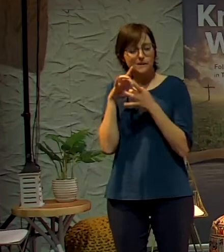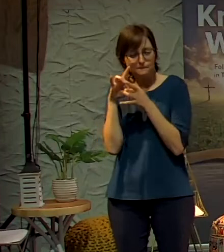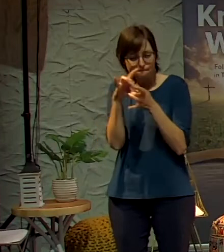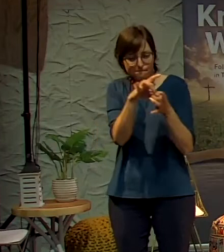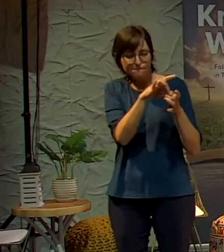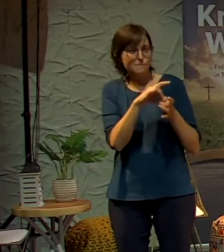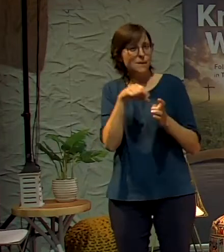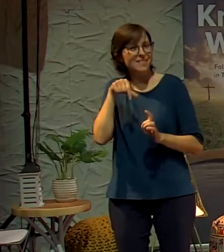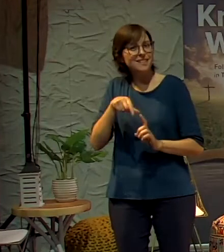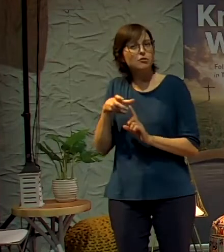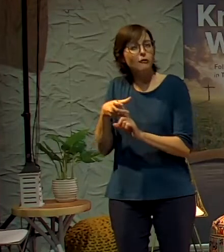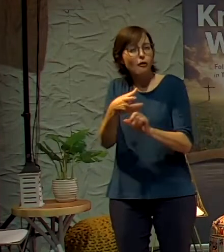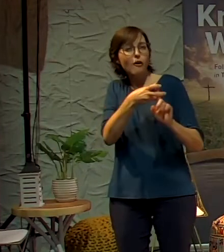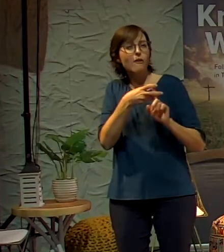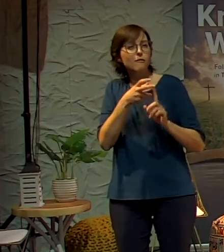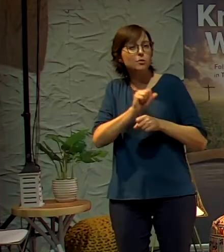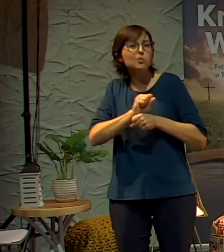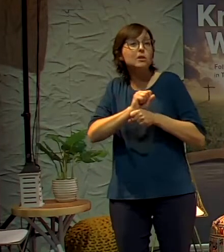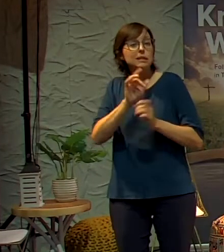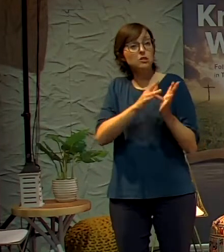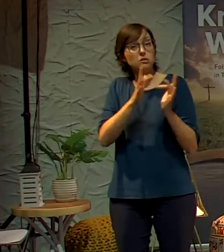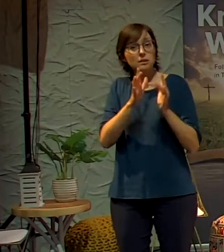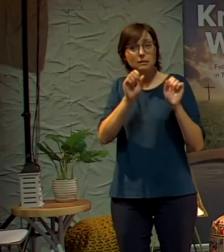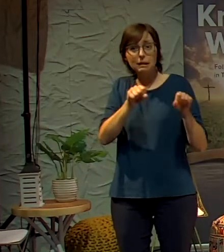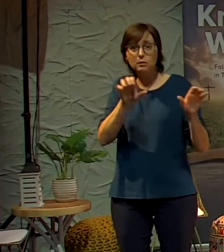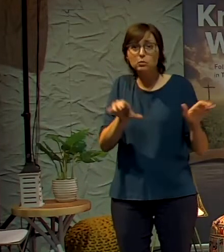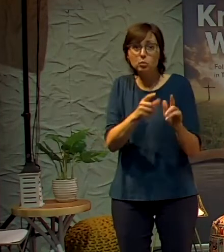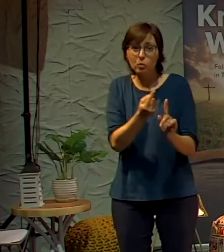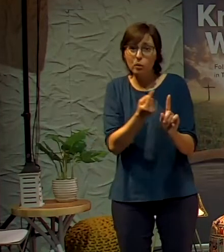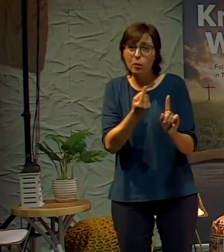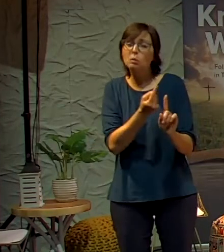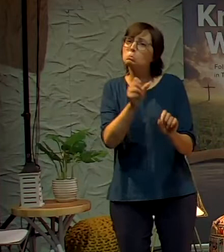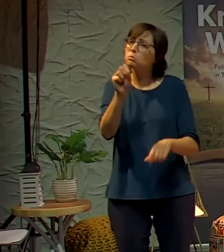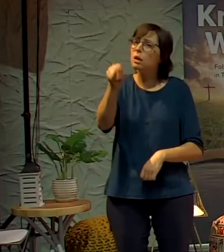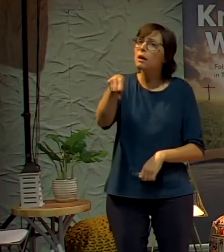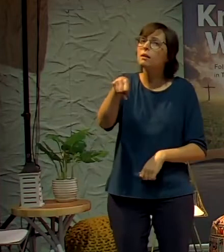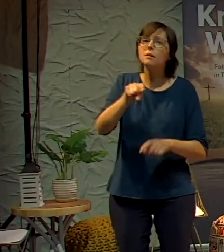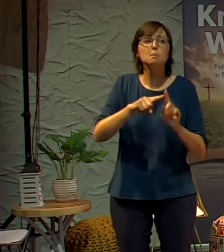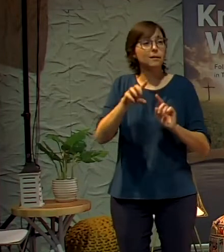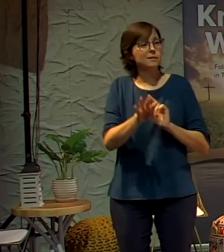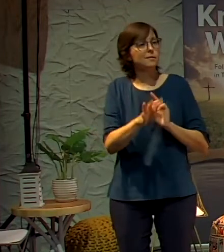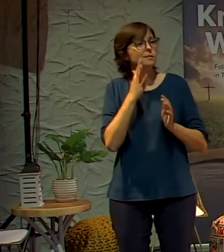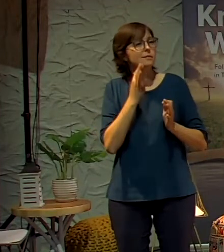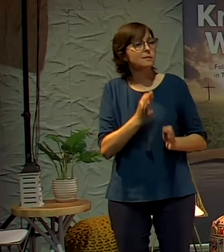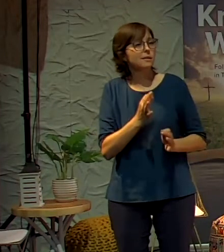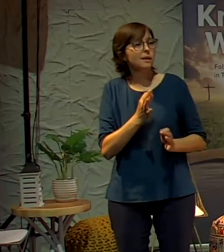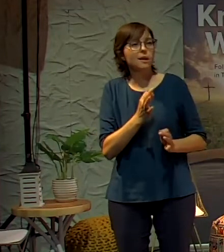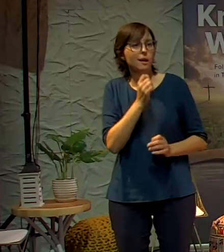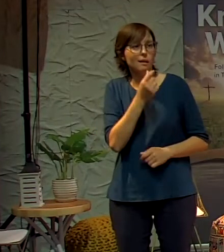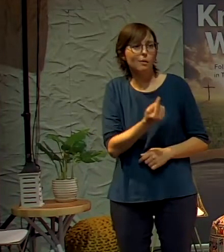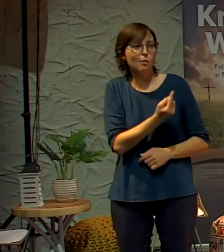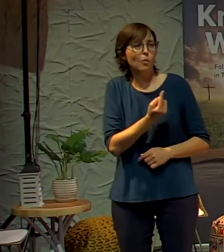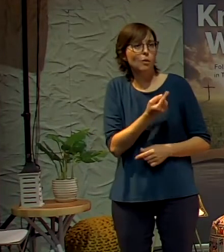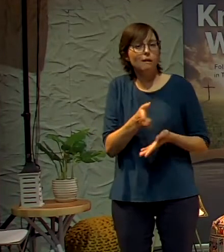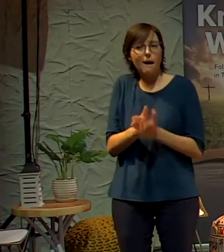work. Can Jesus do it without us? Yes. He chooses not to. He